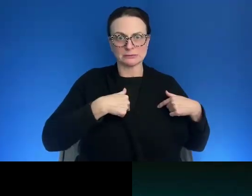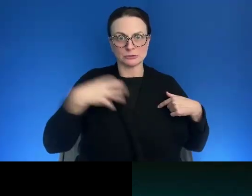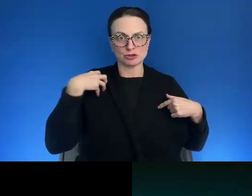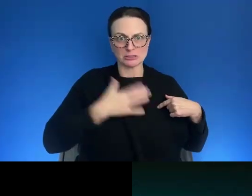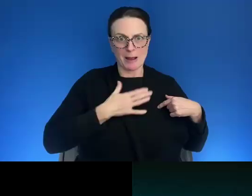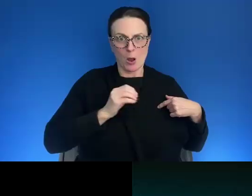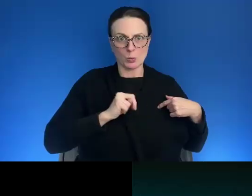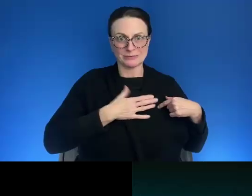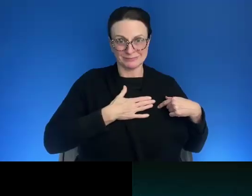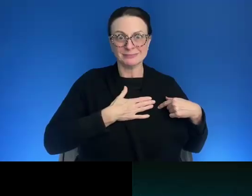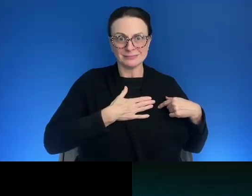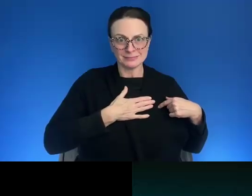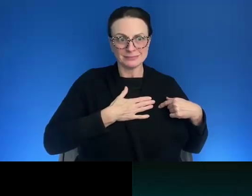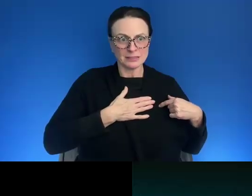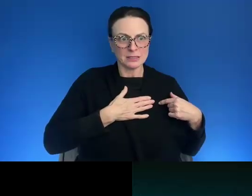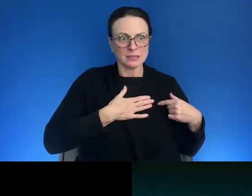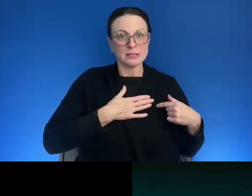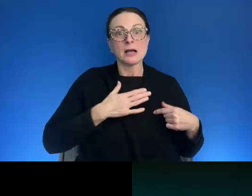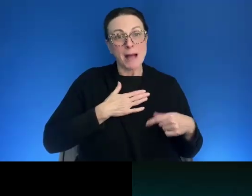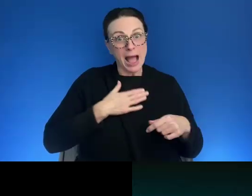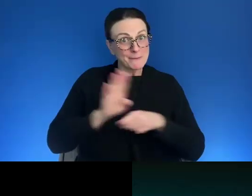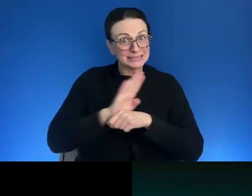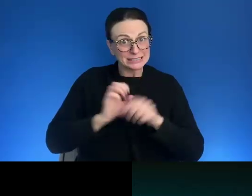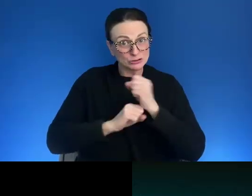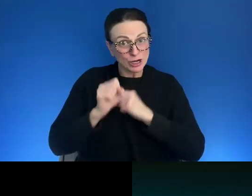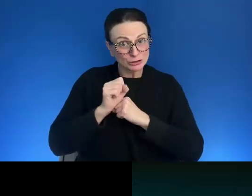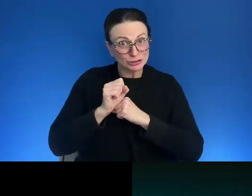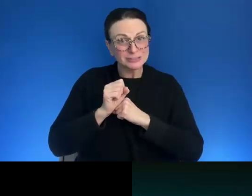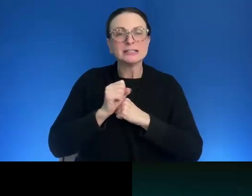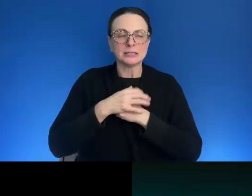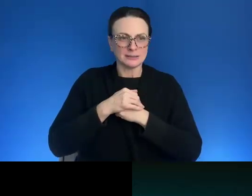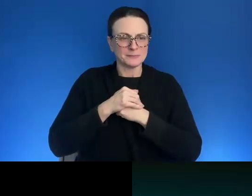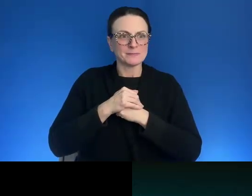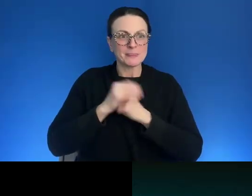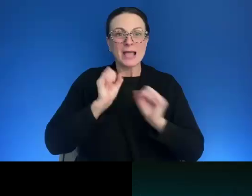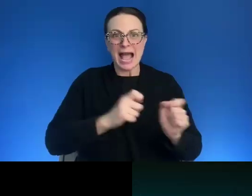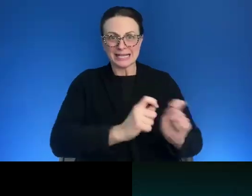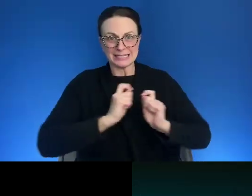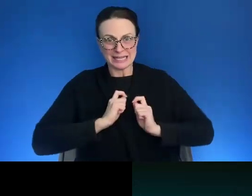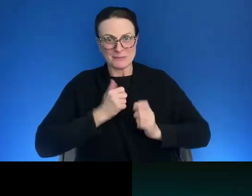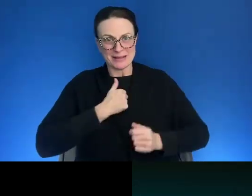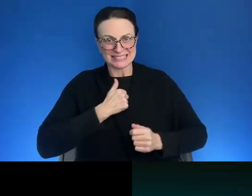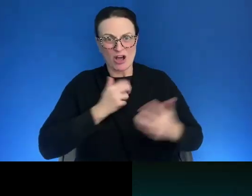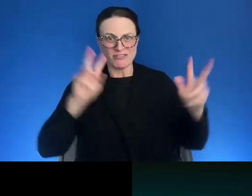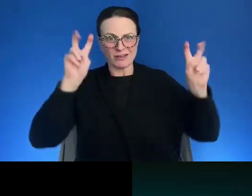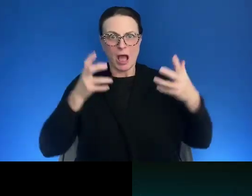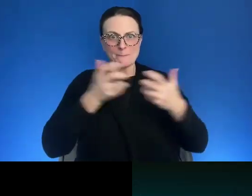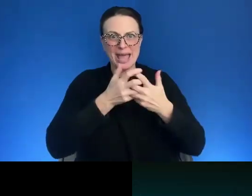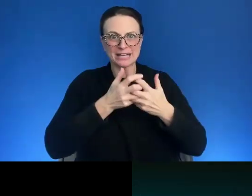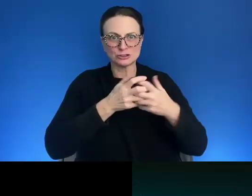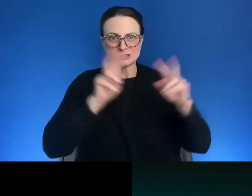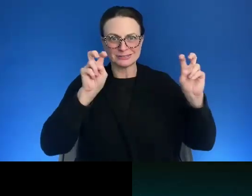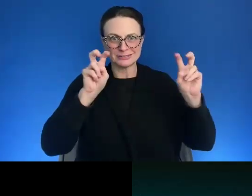partner. I do, the way that my business is structured, I am able to give myself a match.